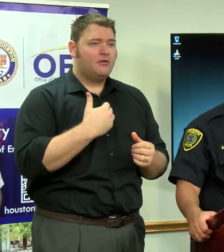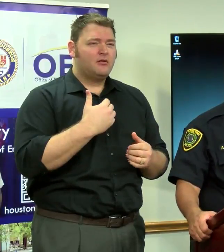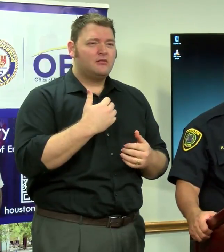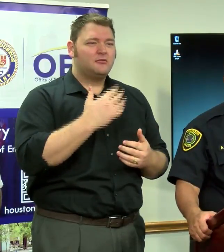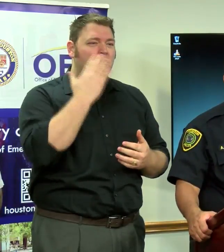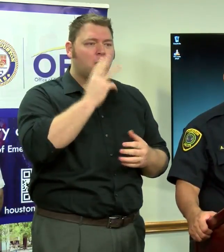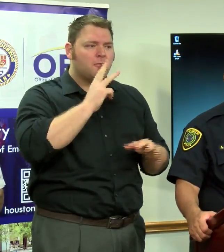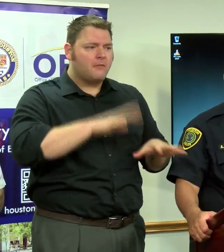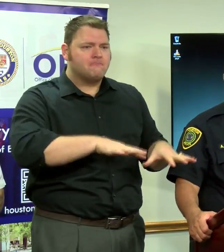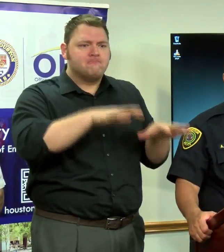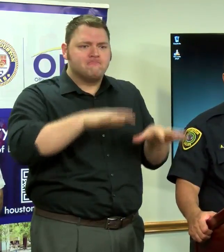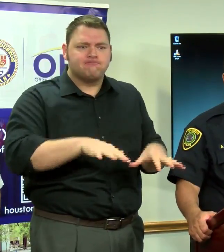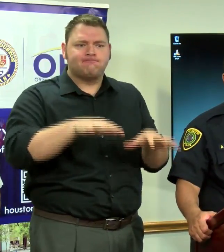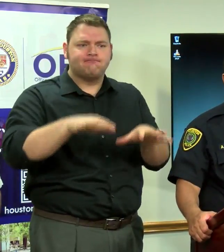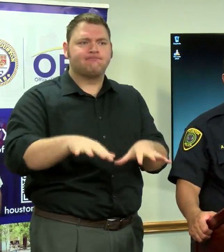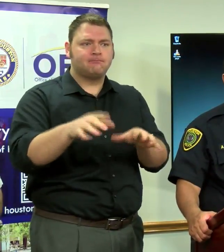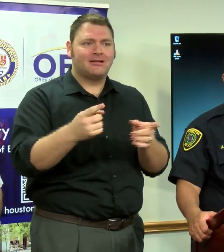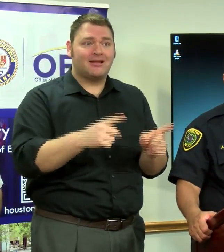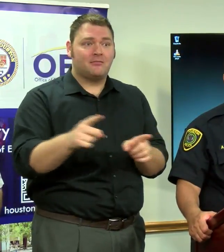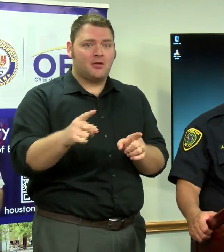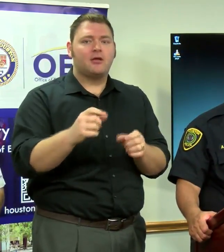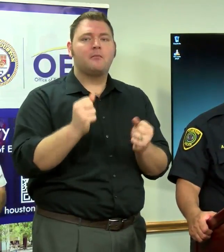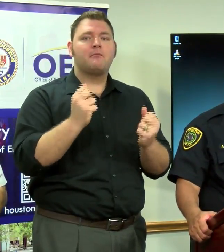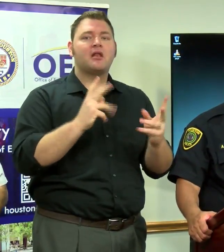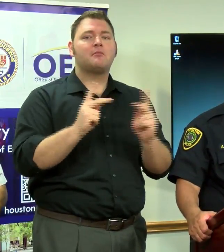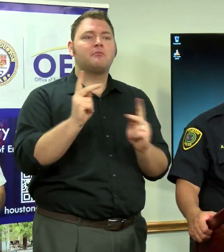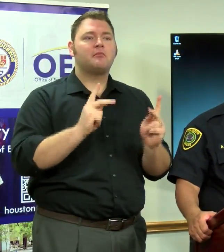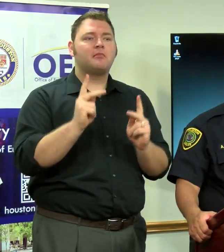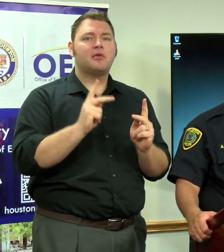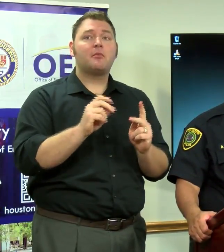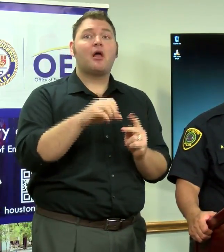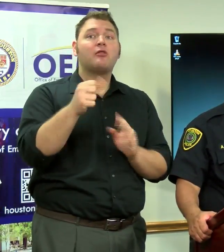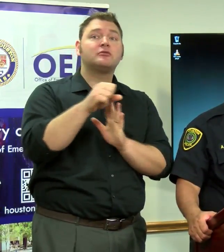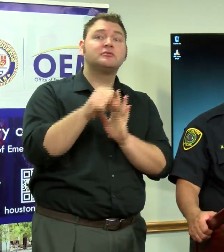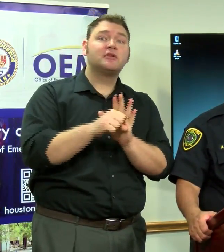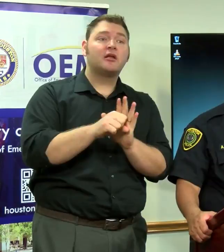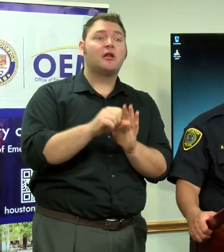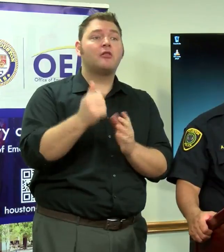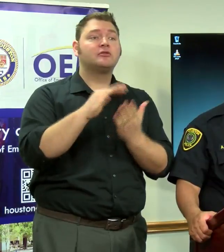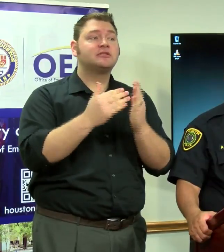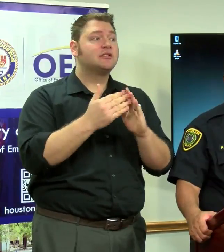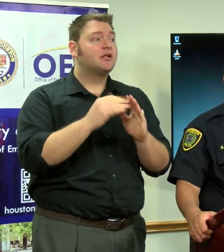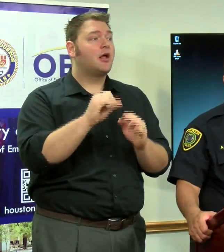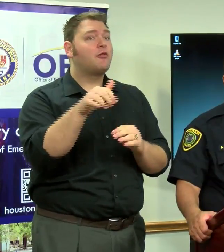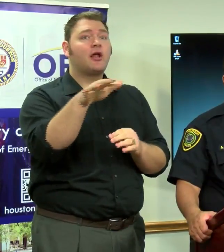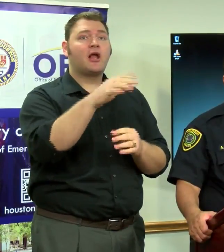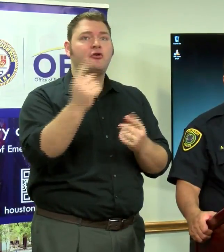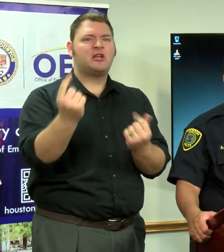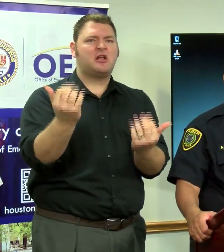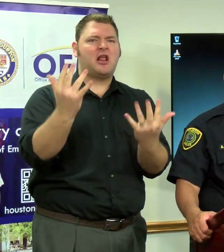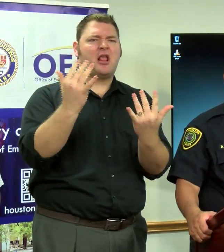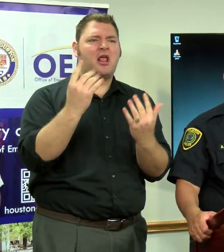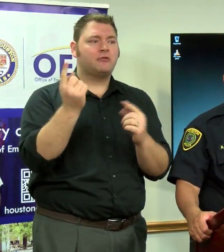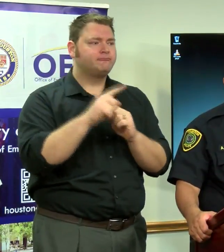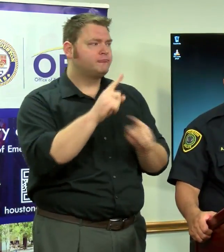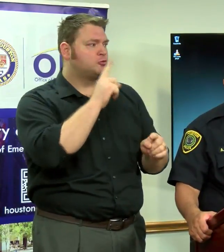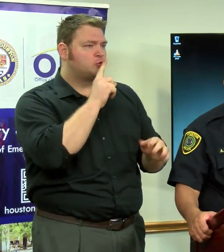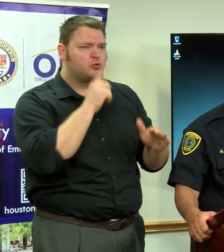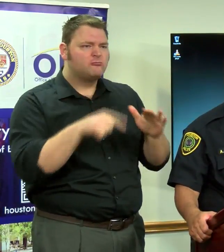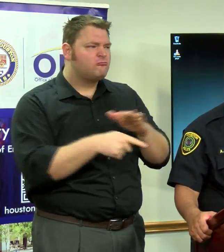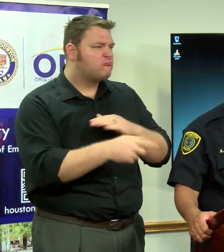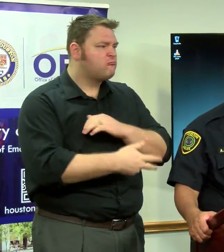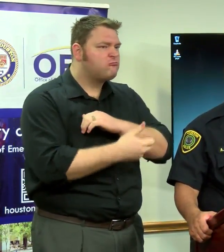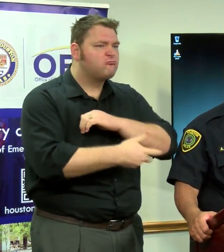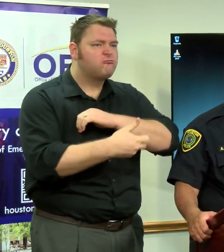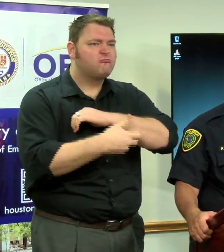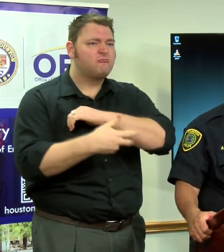active flood going on, folks move in from around other states and even other cities and other regions to come in and loot and create problems. I can